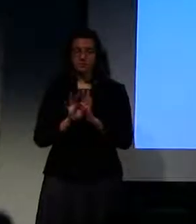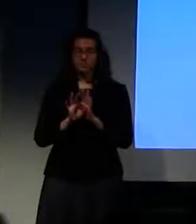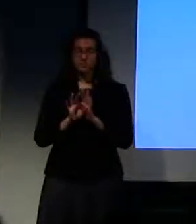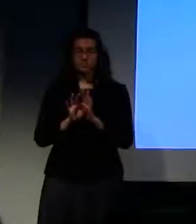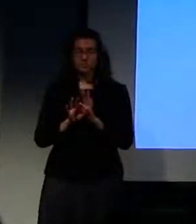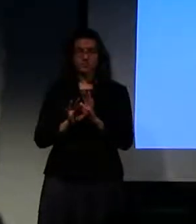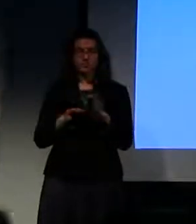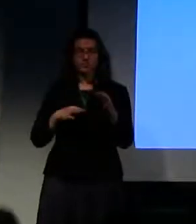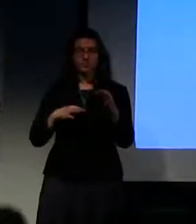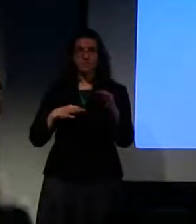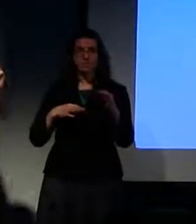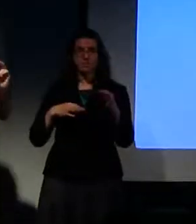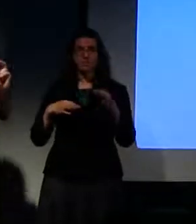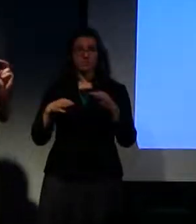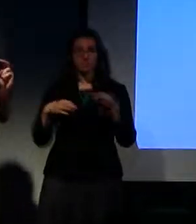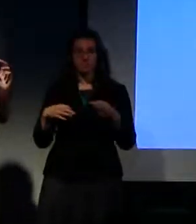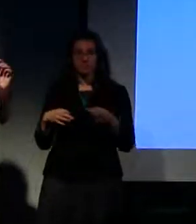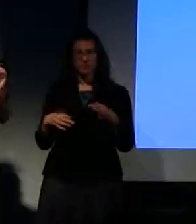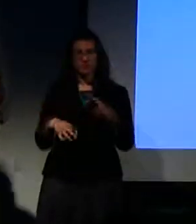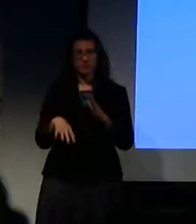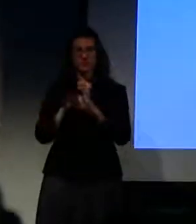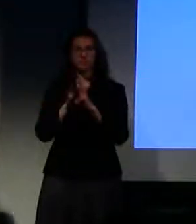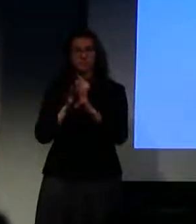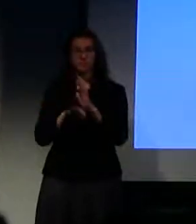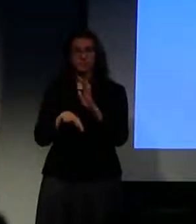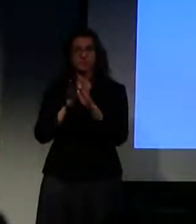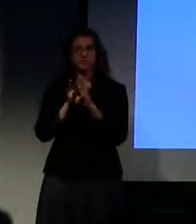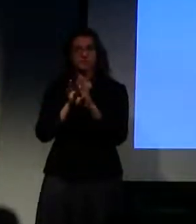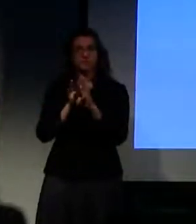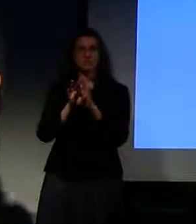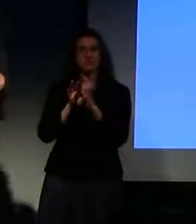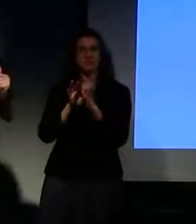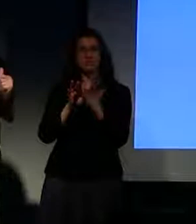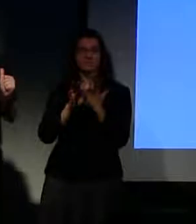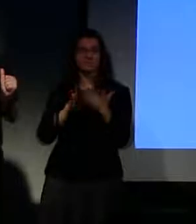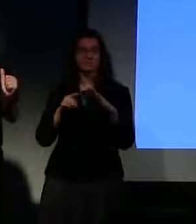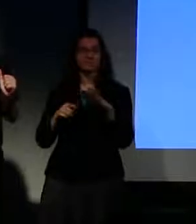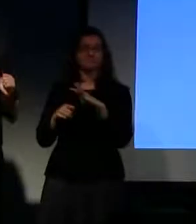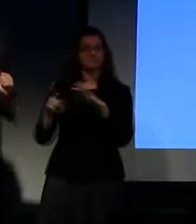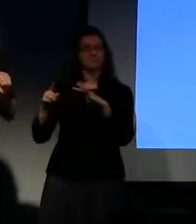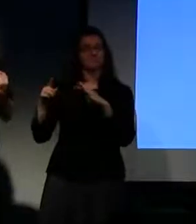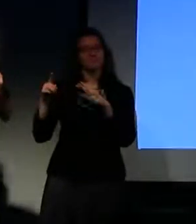Define new unthought of nonchalance, peasant nature.